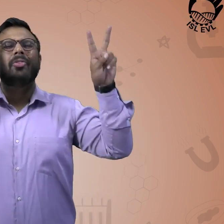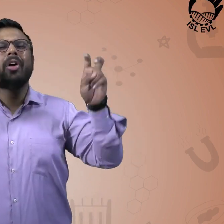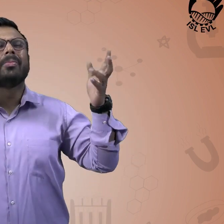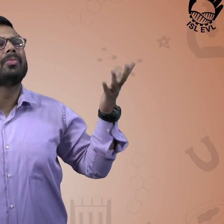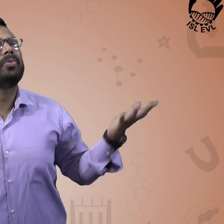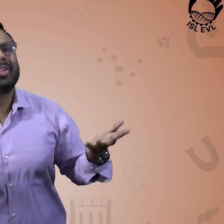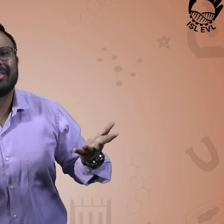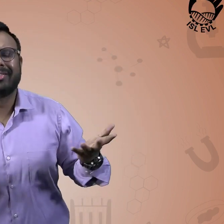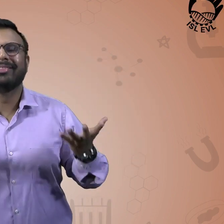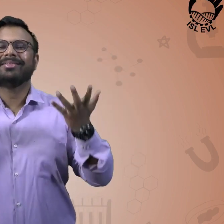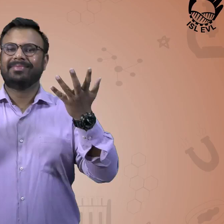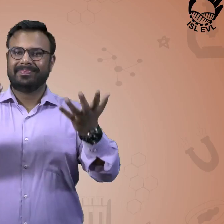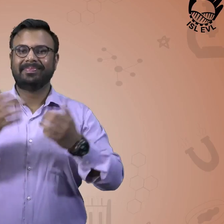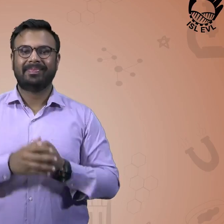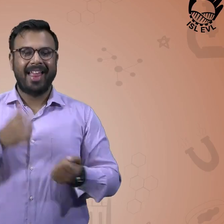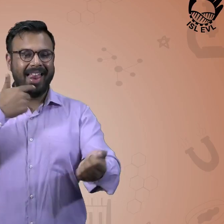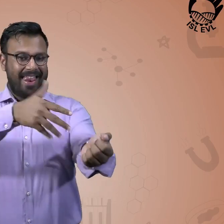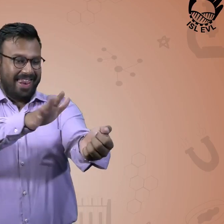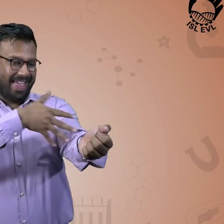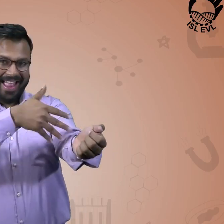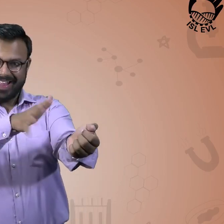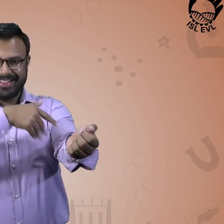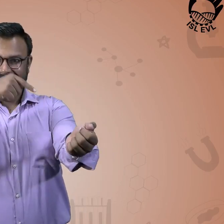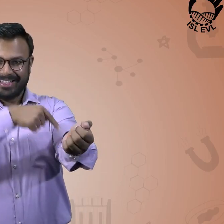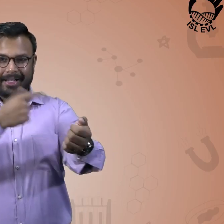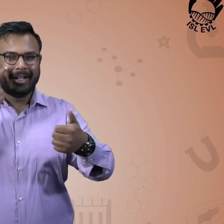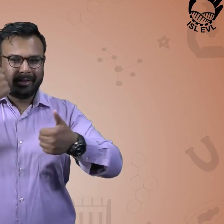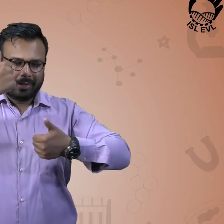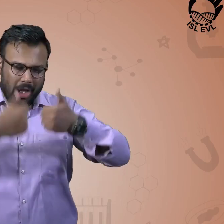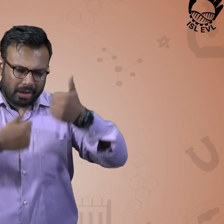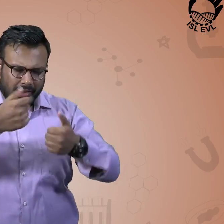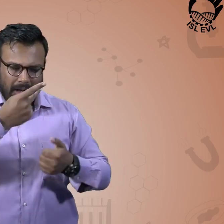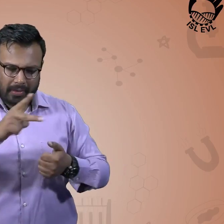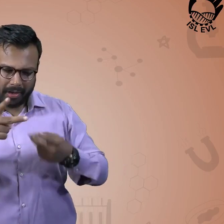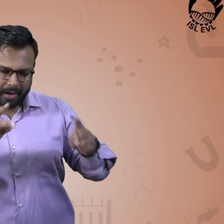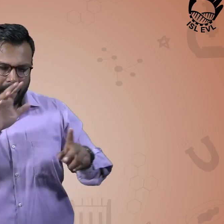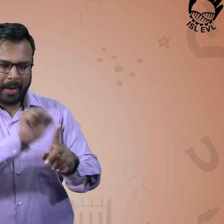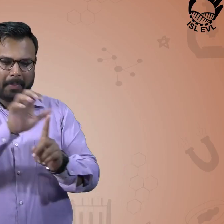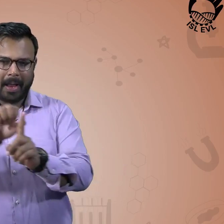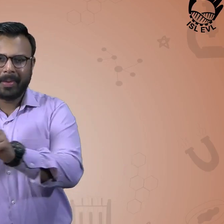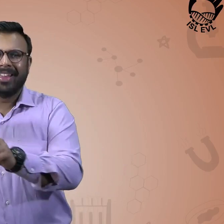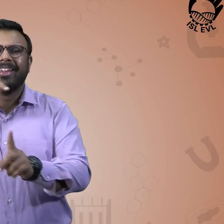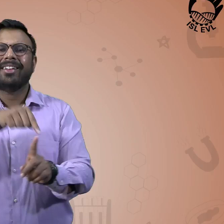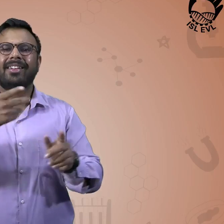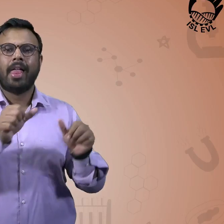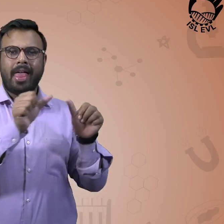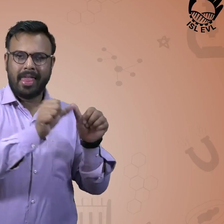What is our topic today? We will understand how is blood testing done? How do we